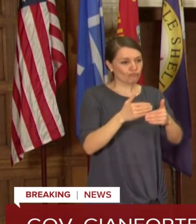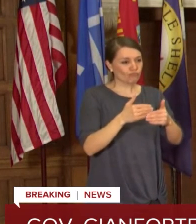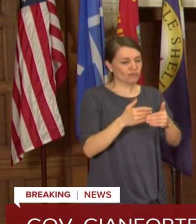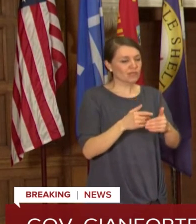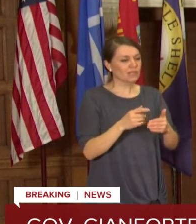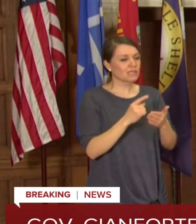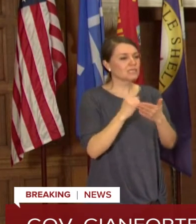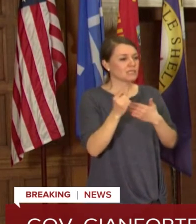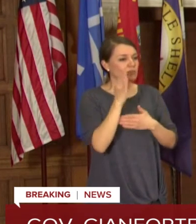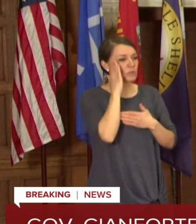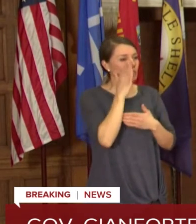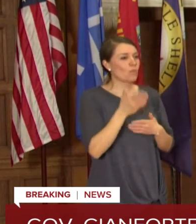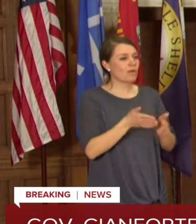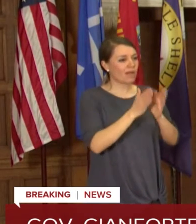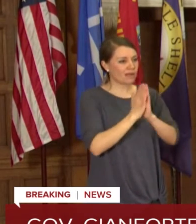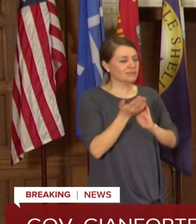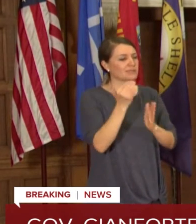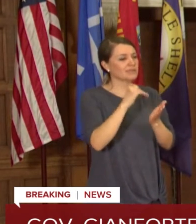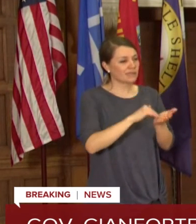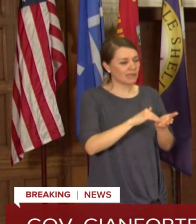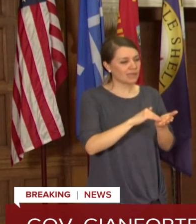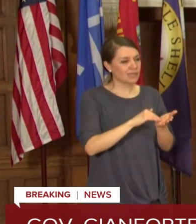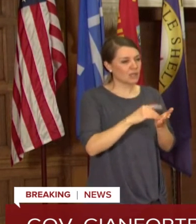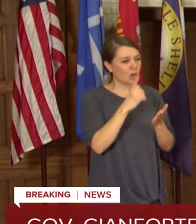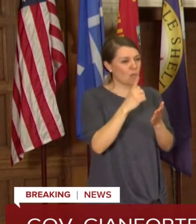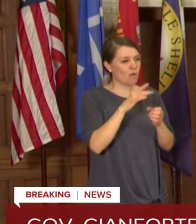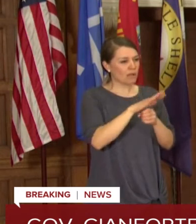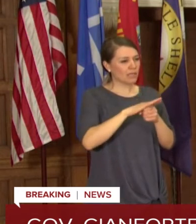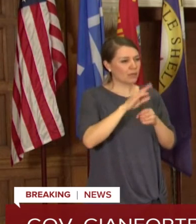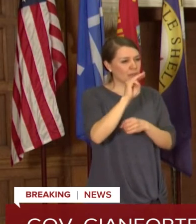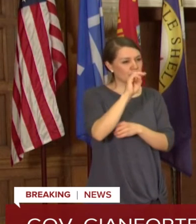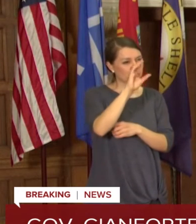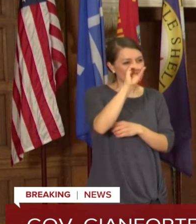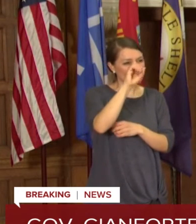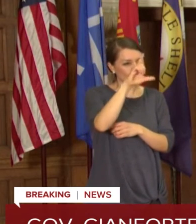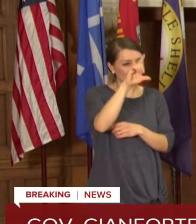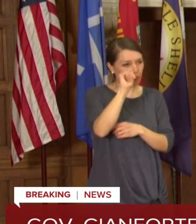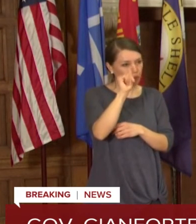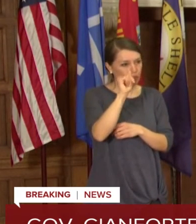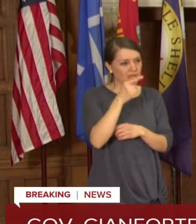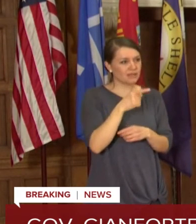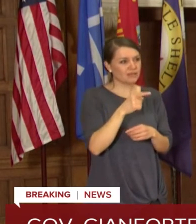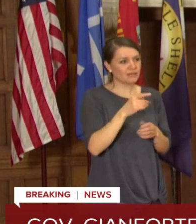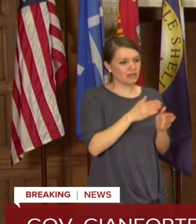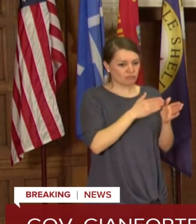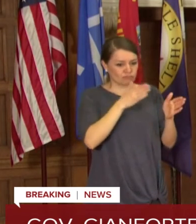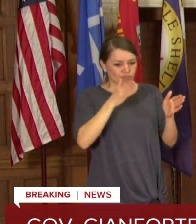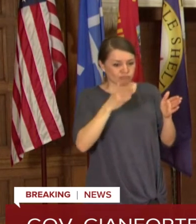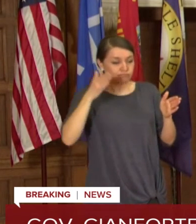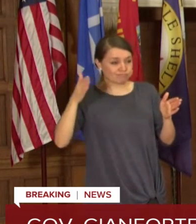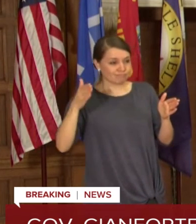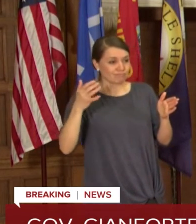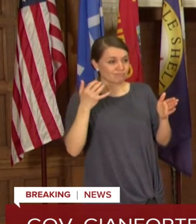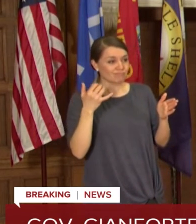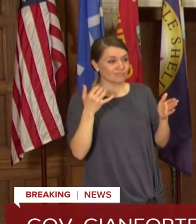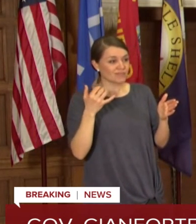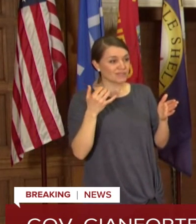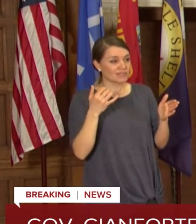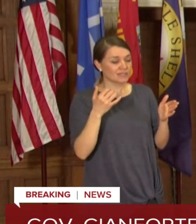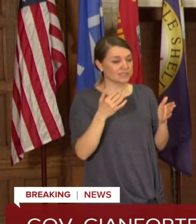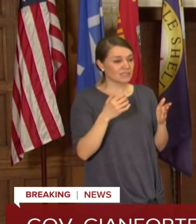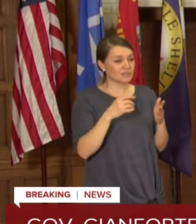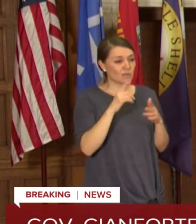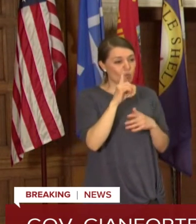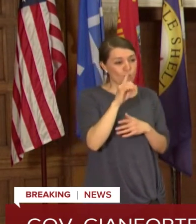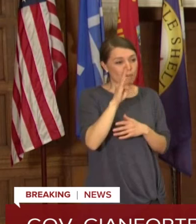they are. One of the counties that we were watching was Missoula County, and they just announced they're moving into 1B plus here this week and early next